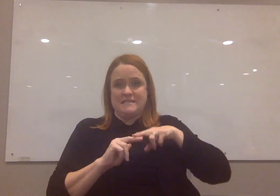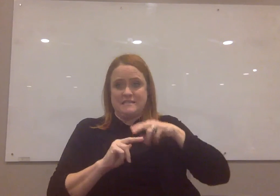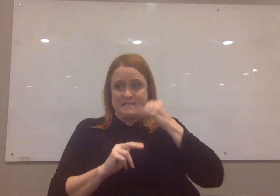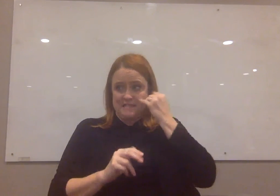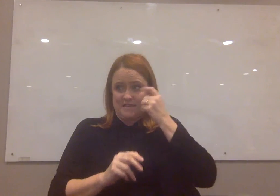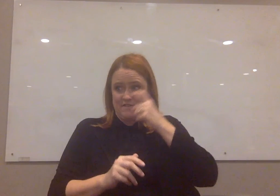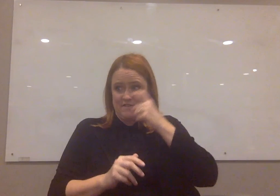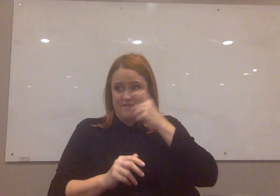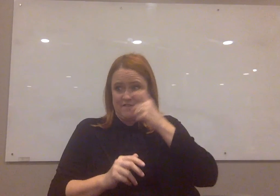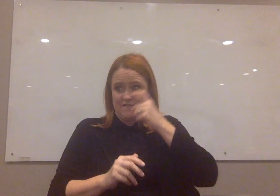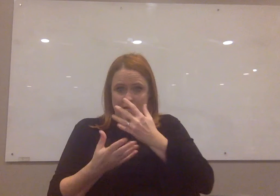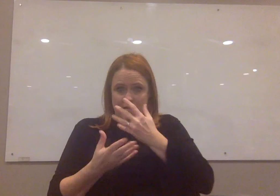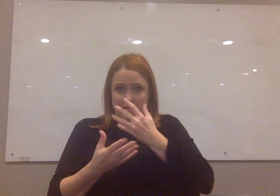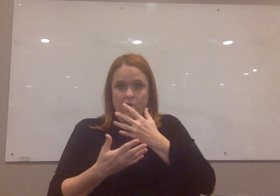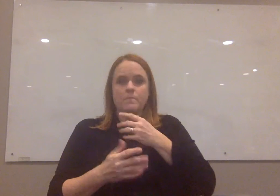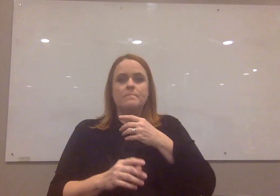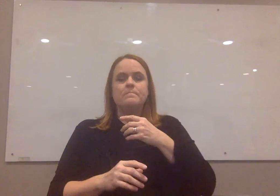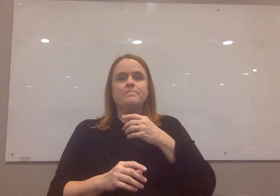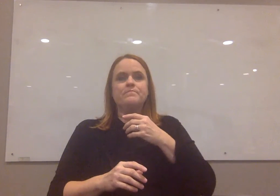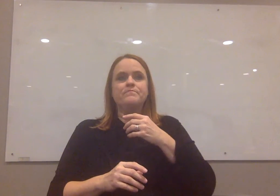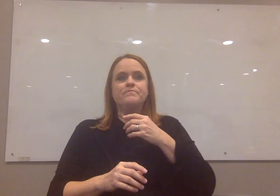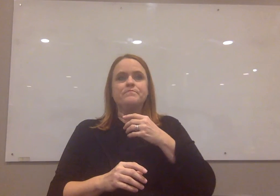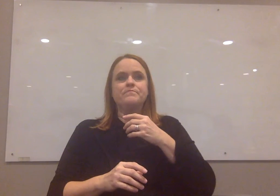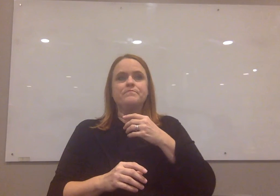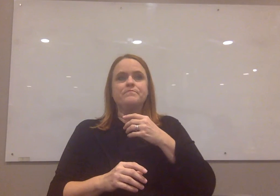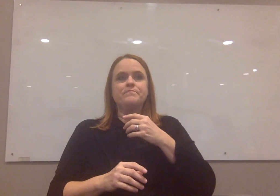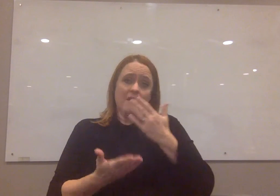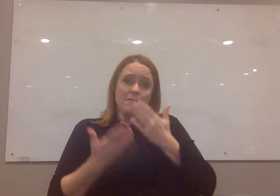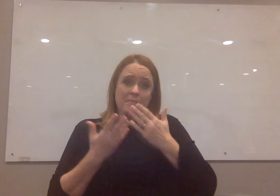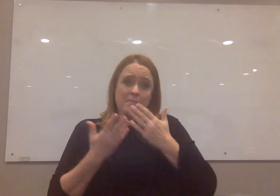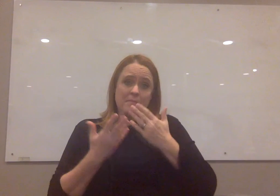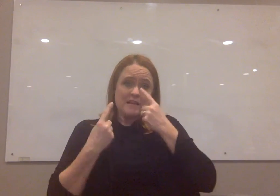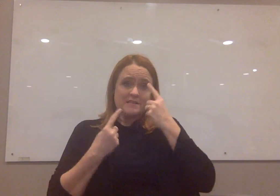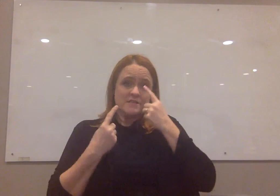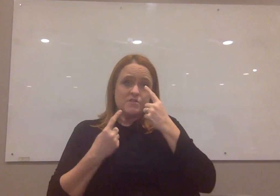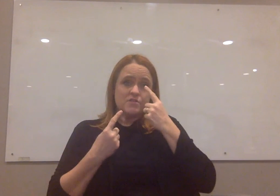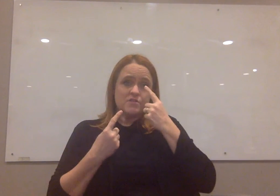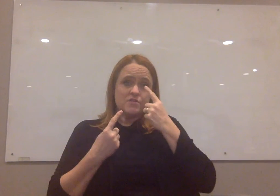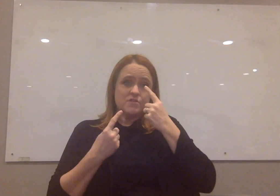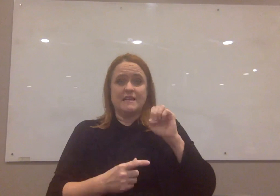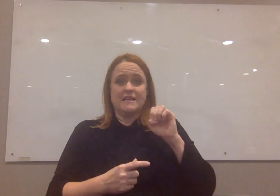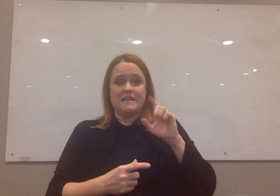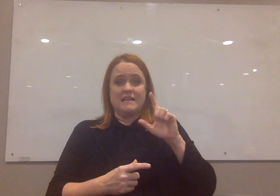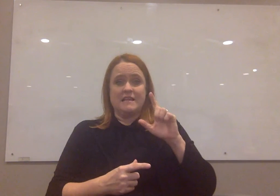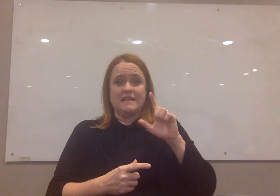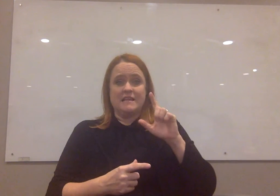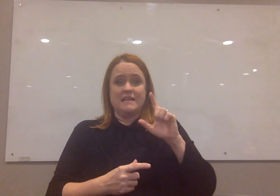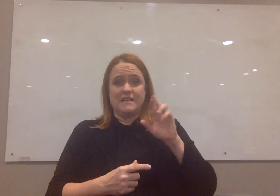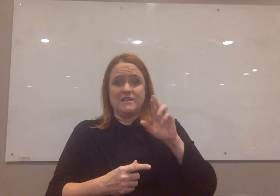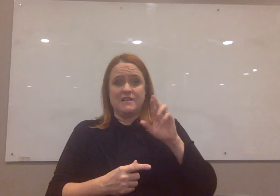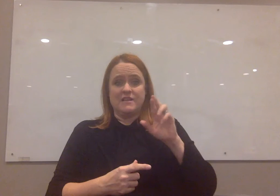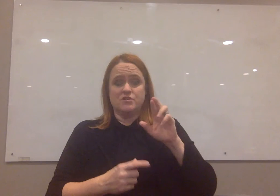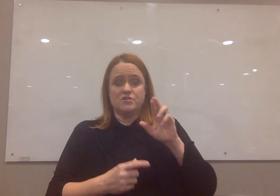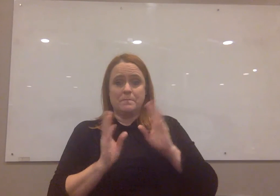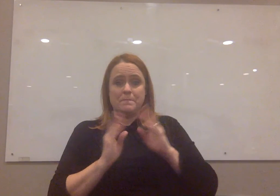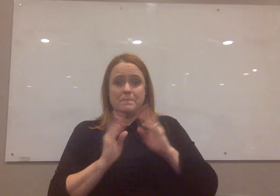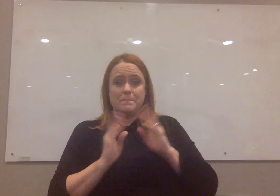tell me. But we may consider. Are there Elixir meetups in Houston, San